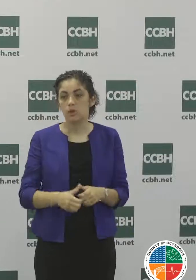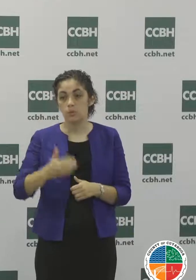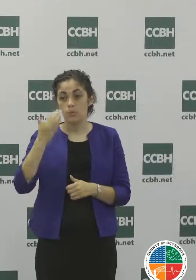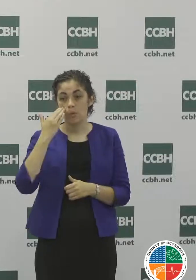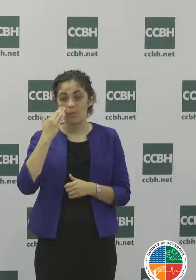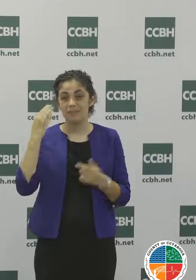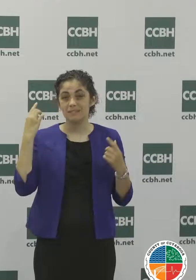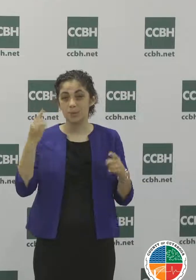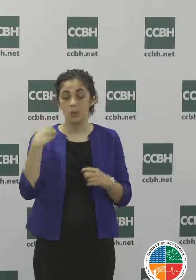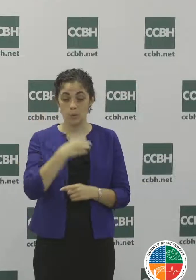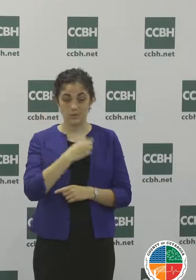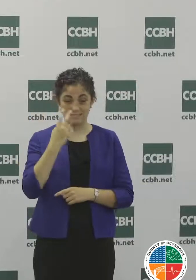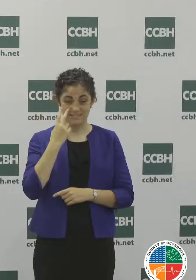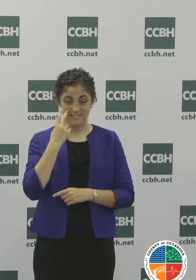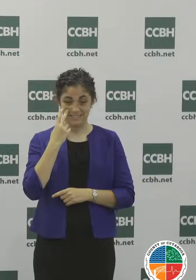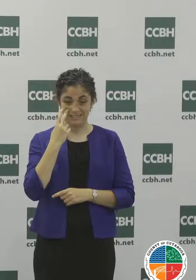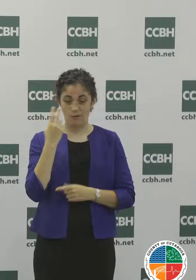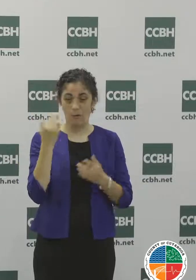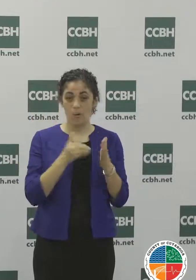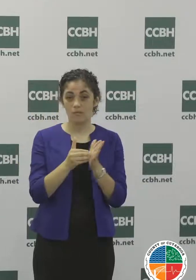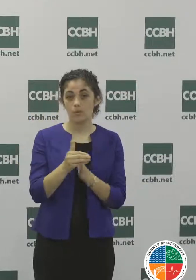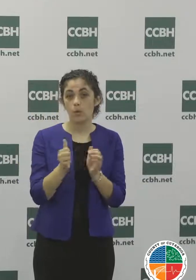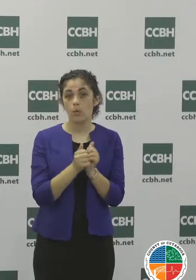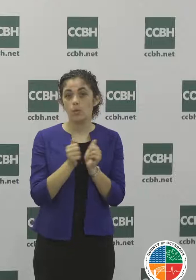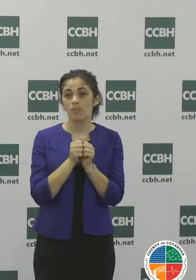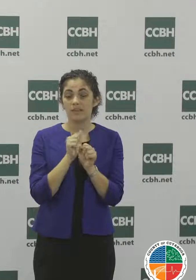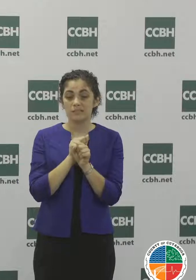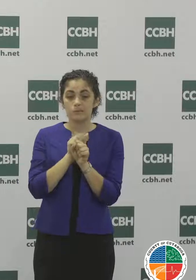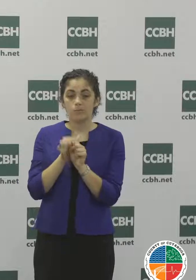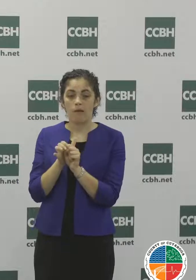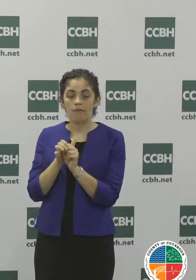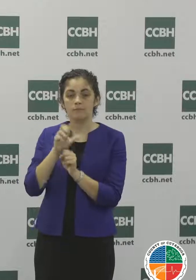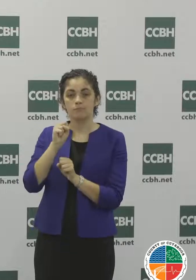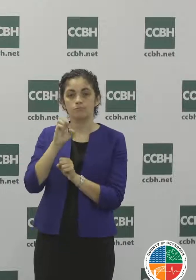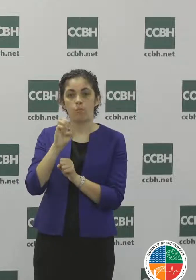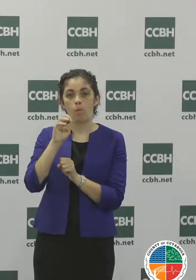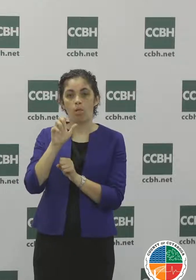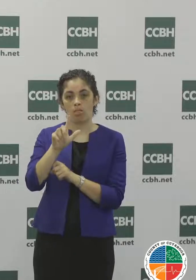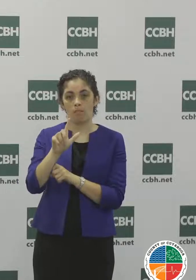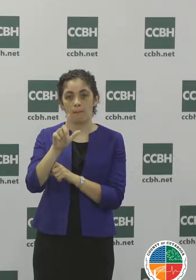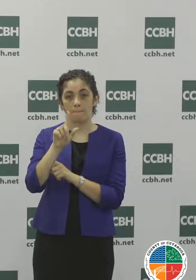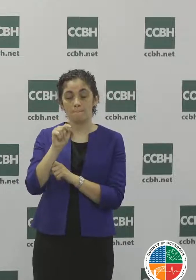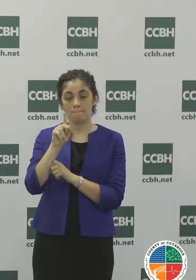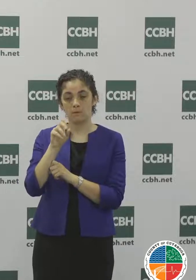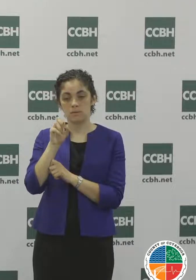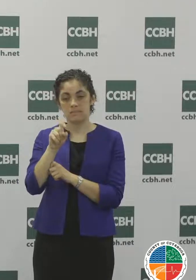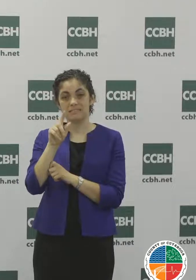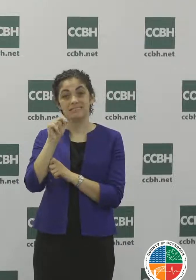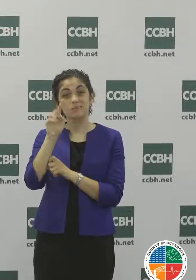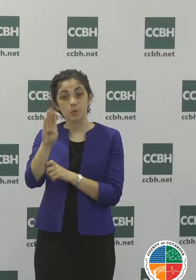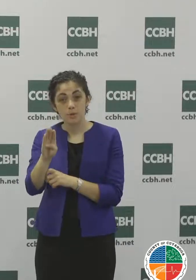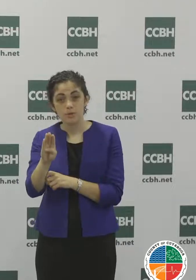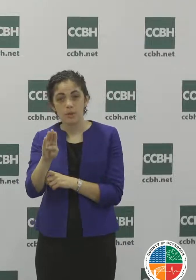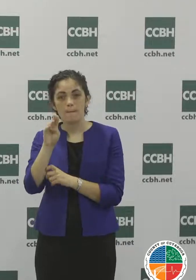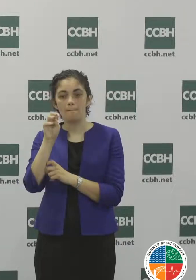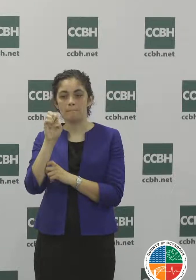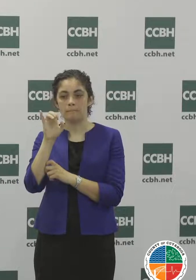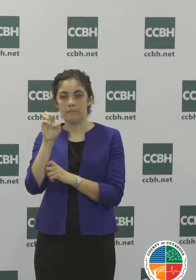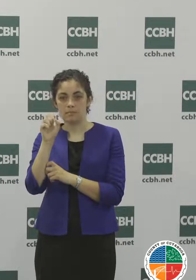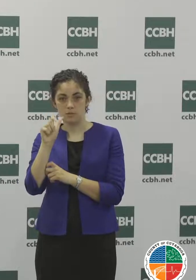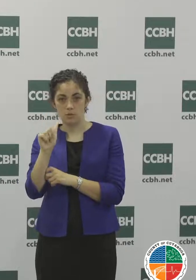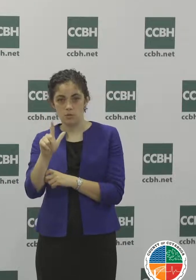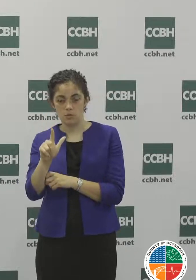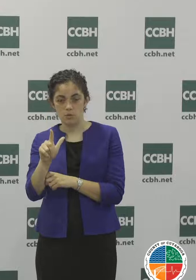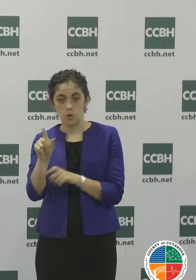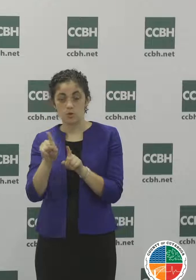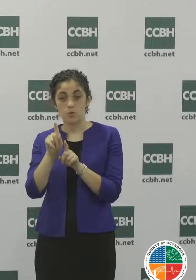Historically, we've seen it used on a global scale to reduce the spread of smallpox, tuberculosis, measles, and